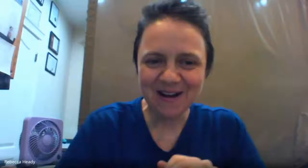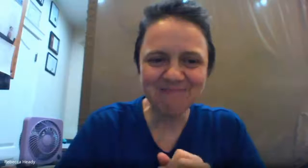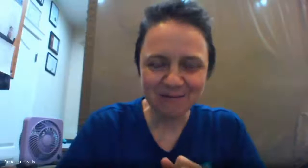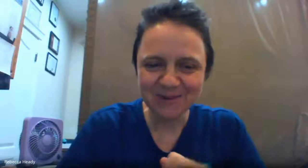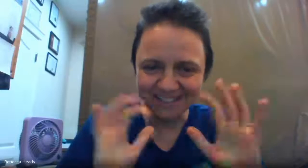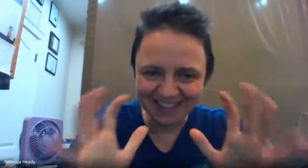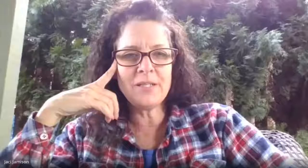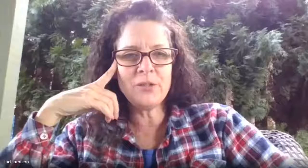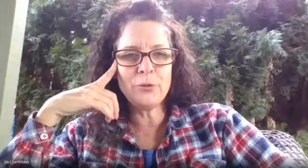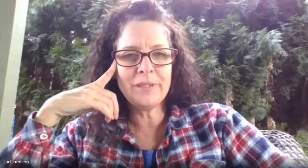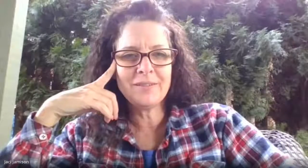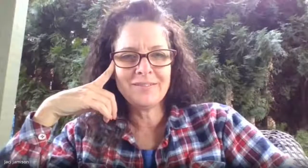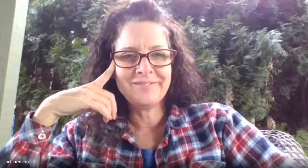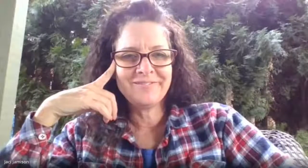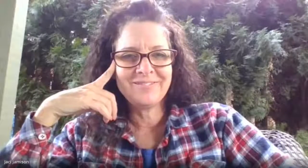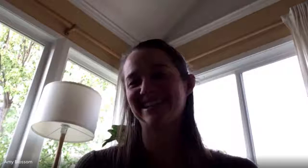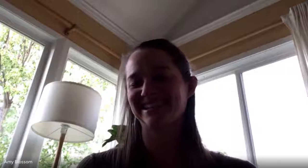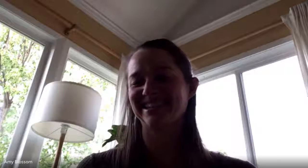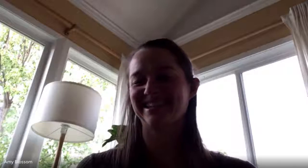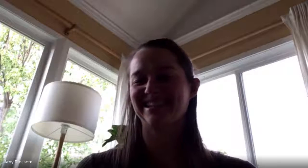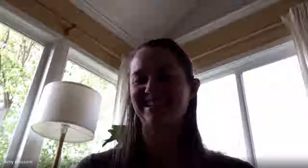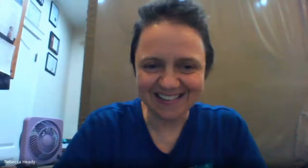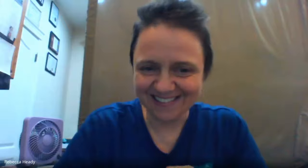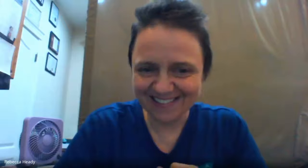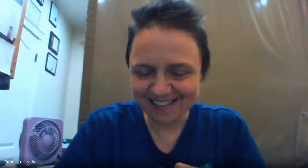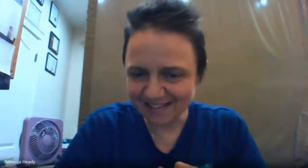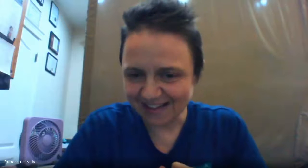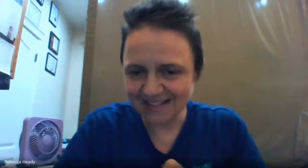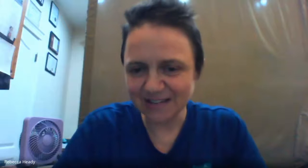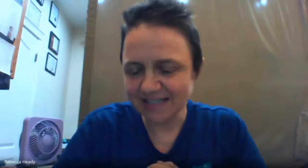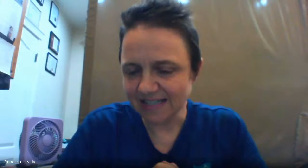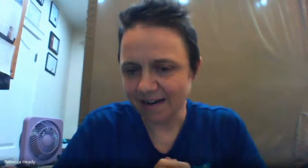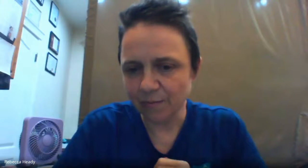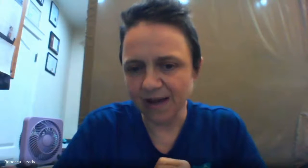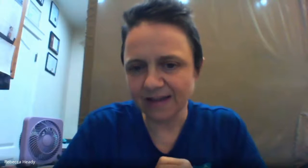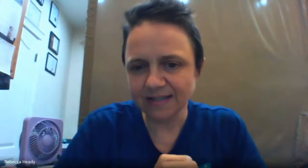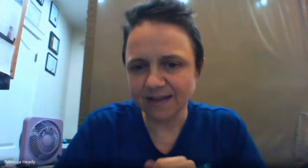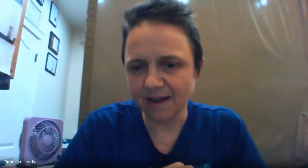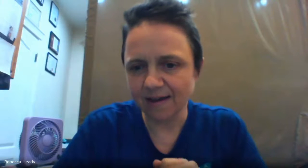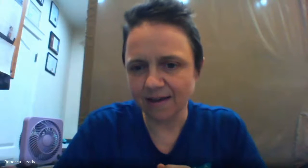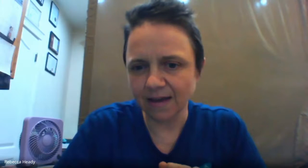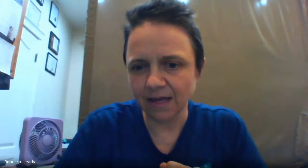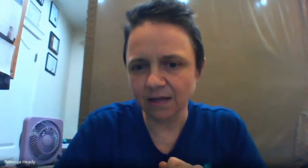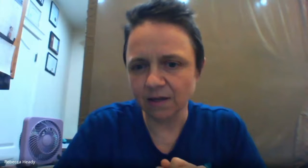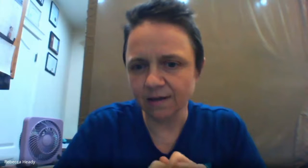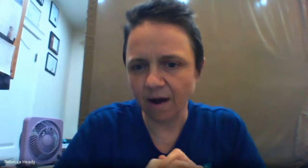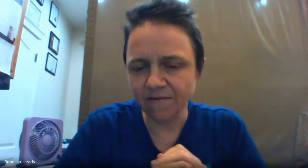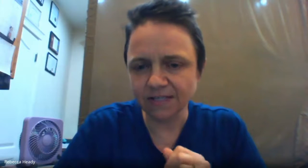We'd have to do it by Zoom. Yeah. Yeah, that's a good idea. Because obviously